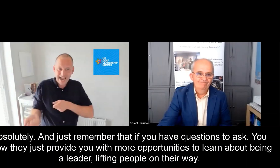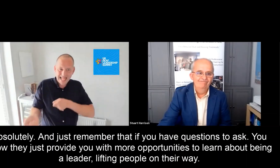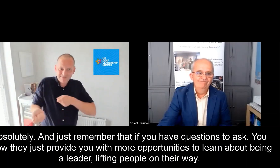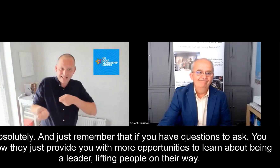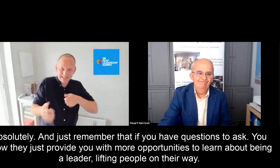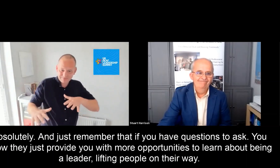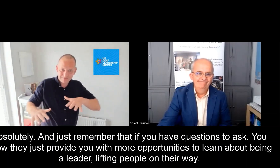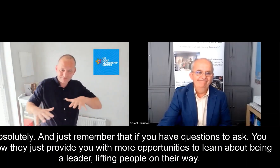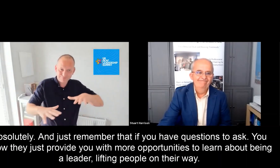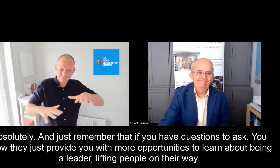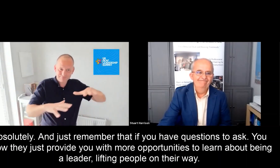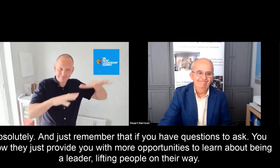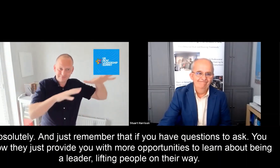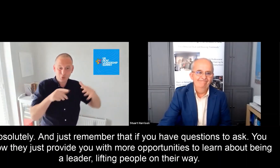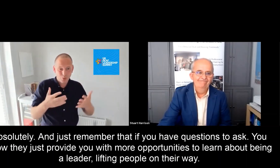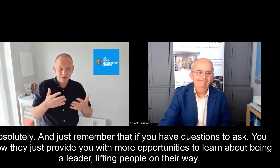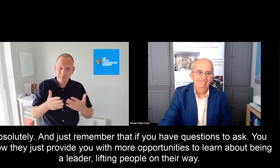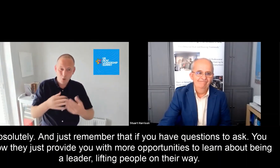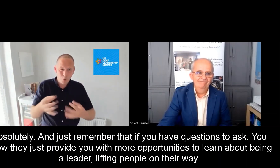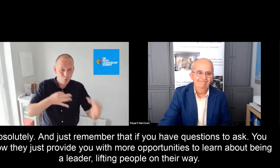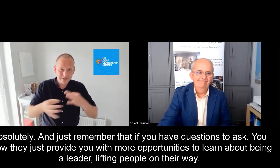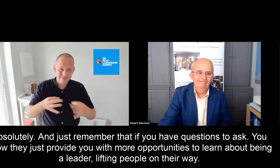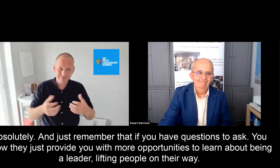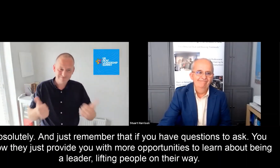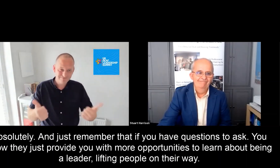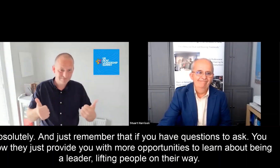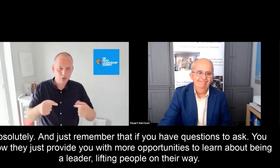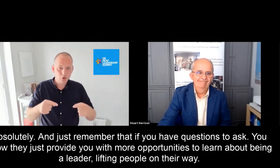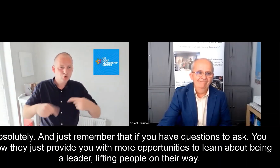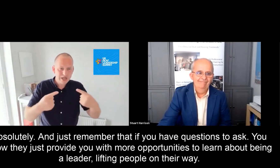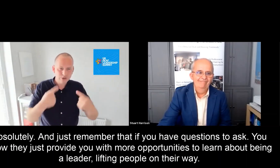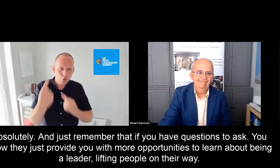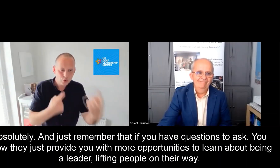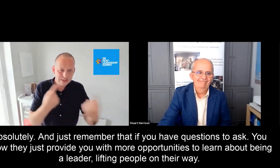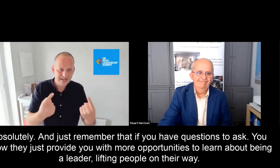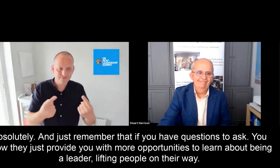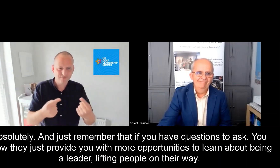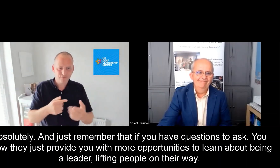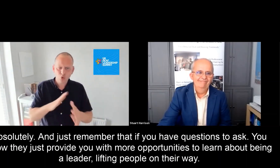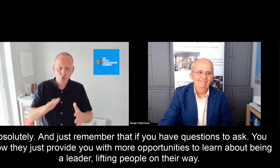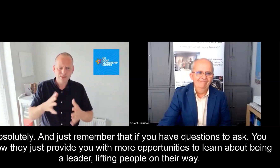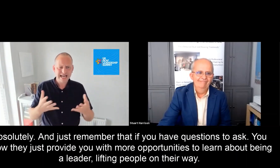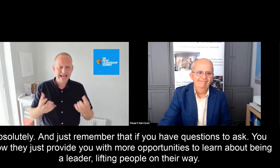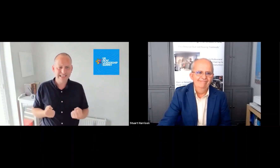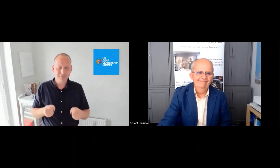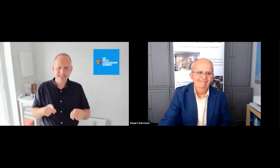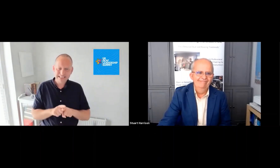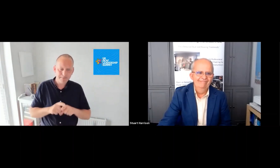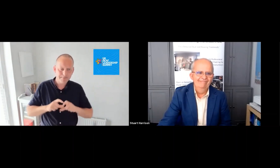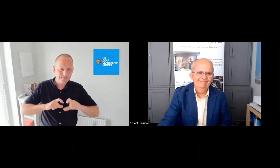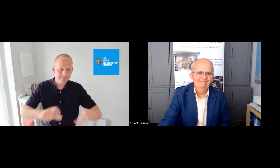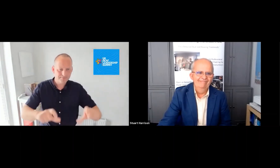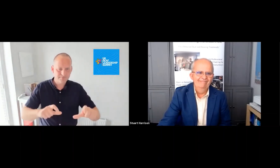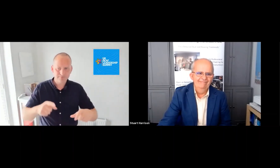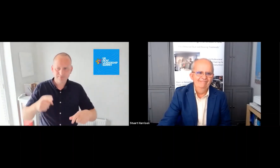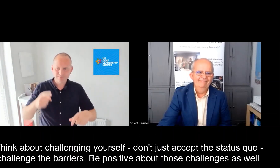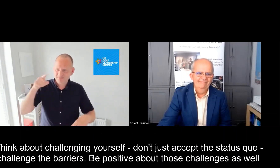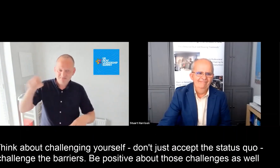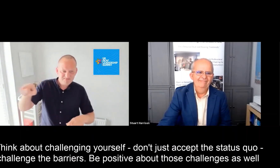provide you with more opportunities to learn about being a leader, lifting people on their way. You know, think about challenging yourself. Don't just